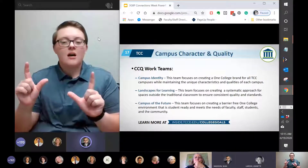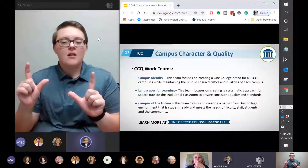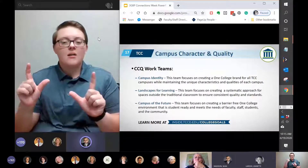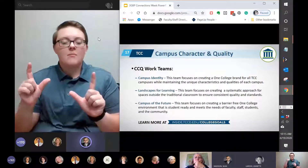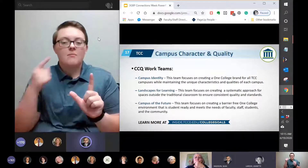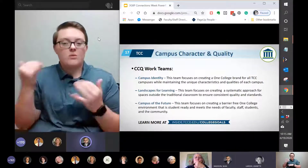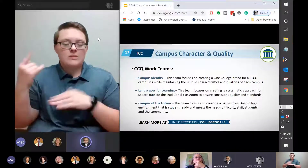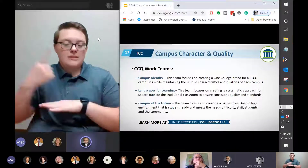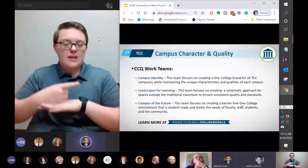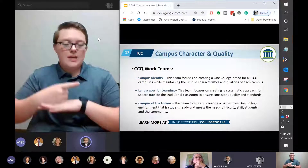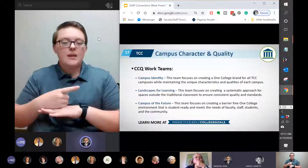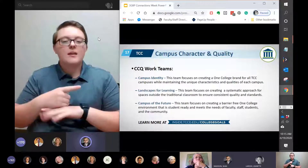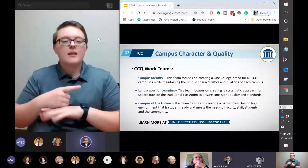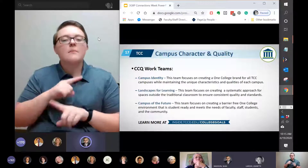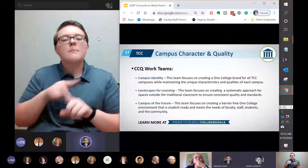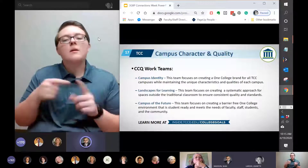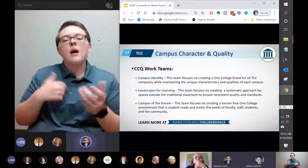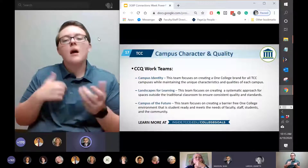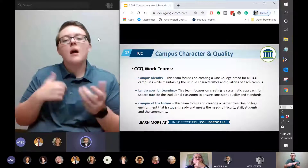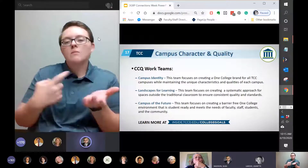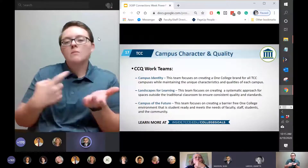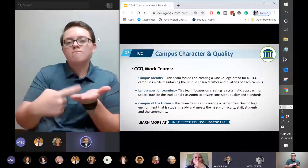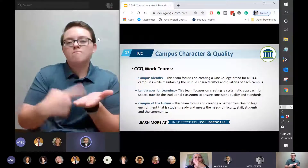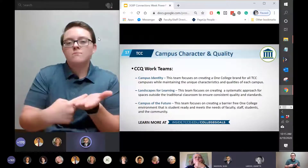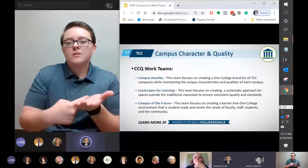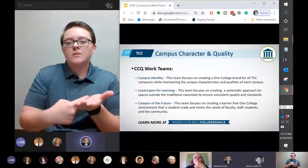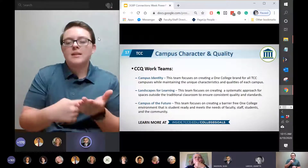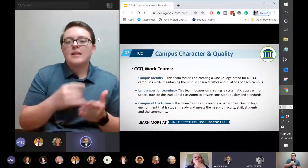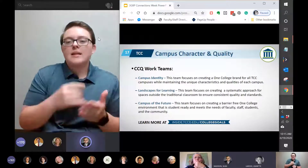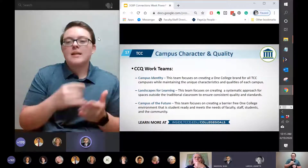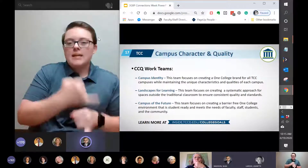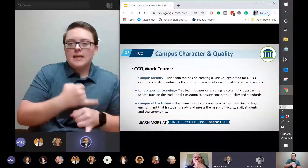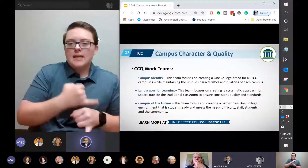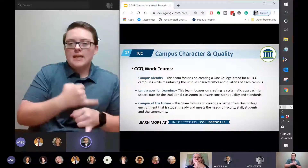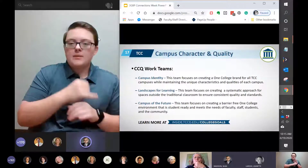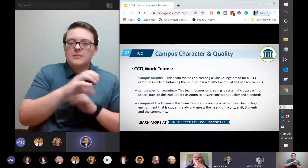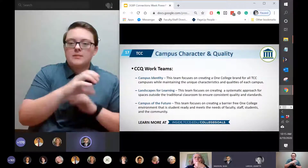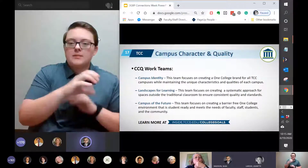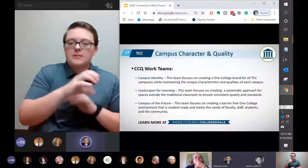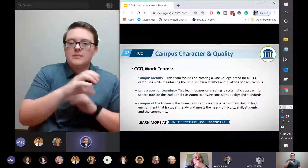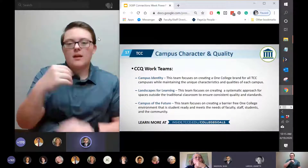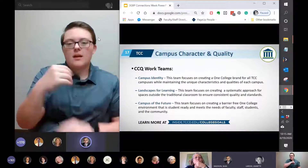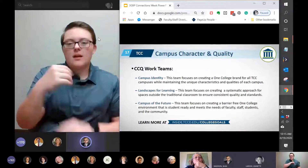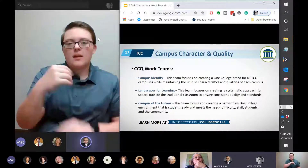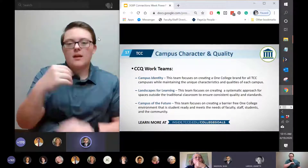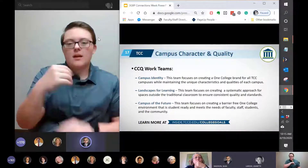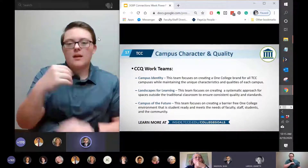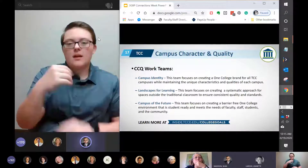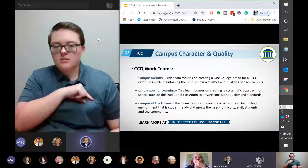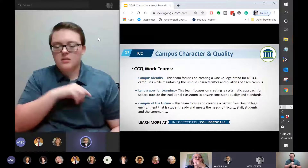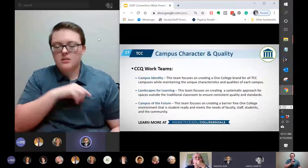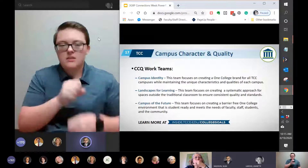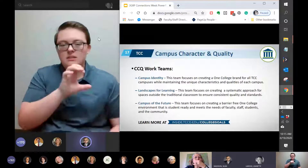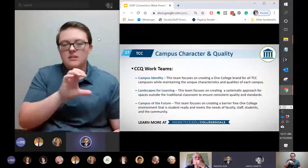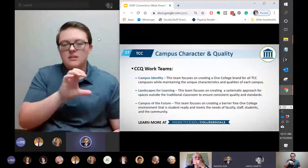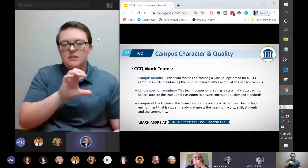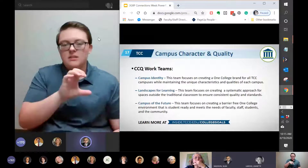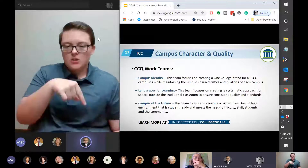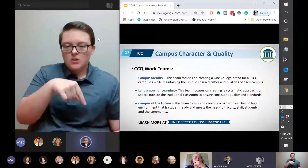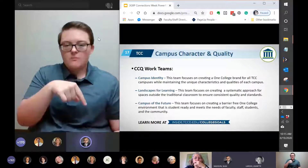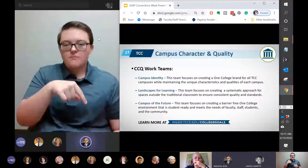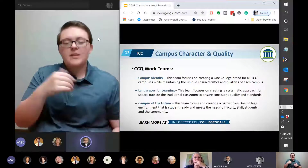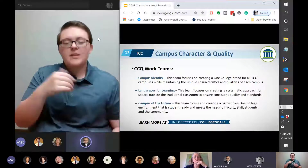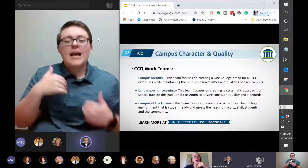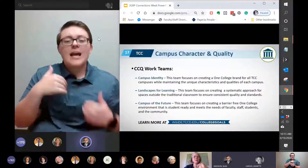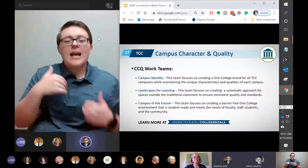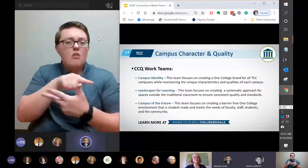today. The campus character and quality. And the principle is comprised primarily of three major work